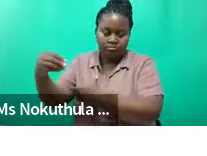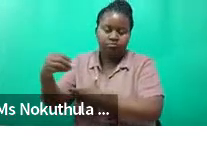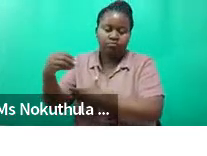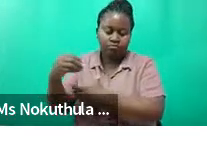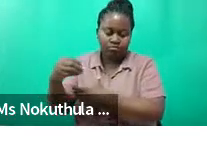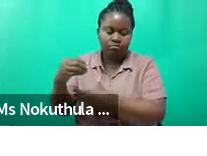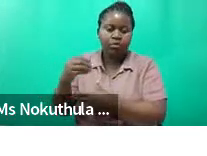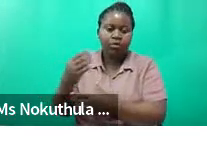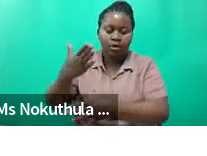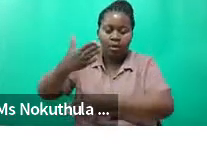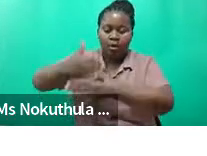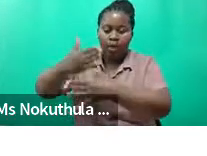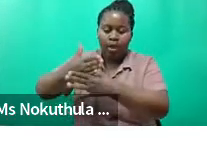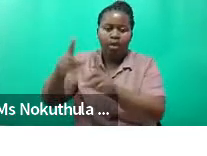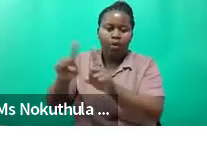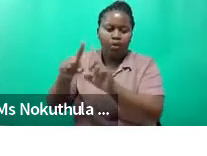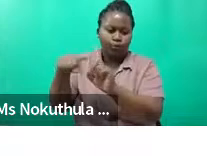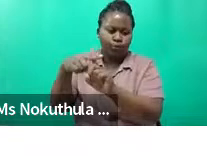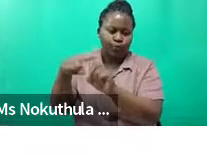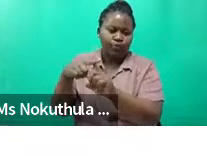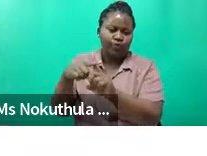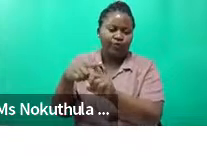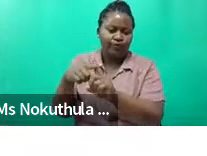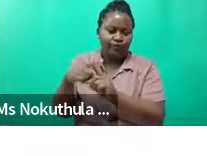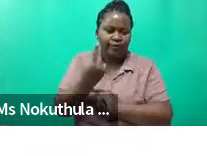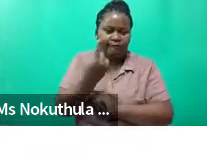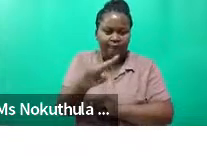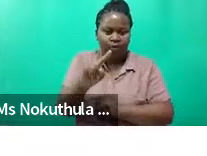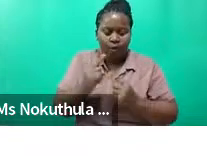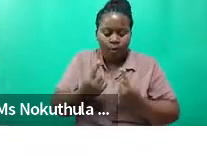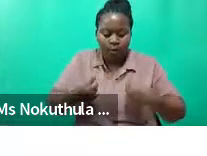more positive for our students.